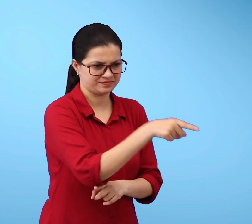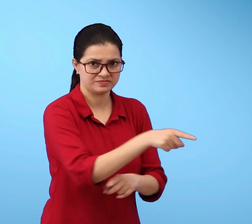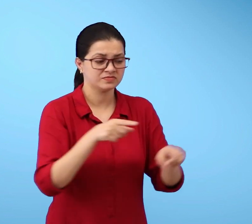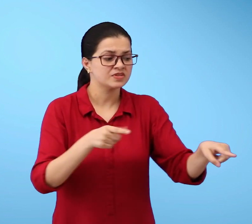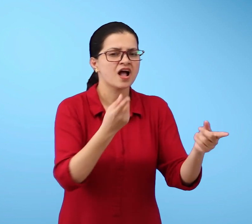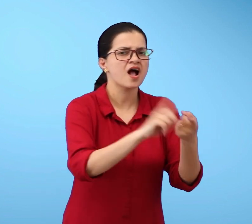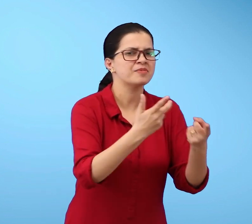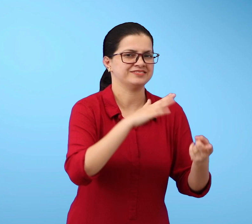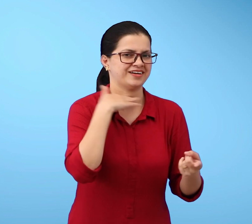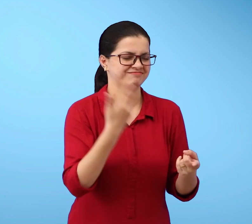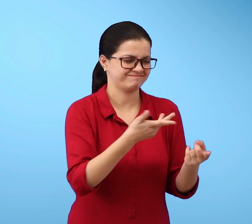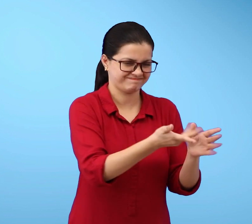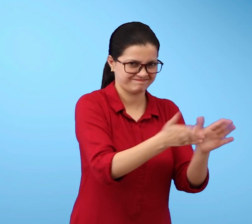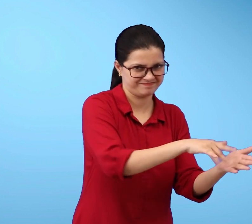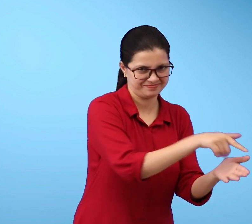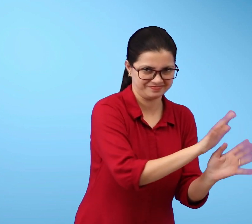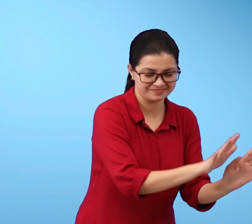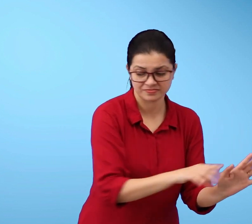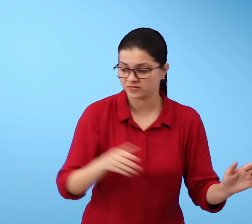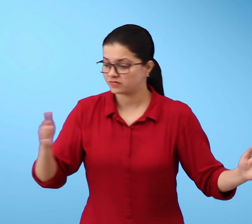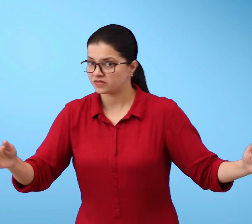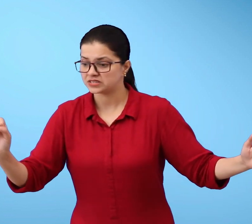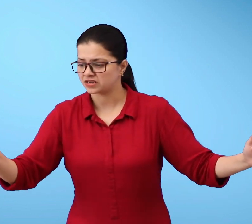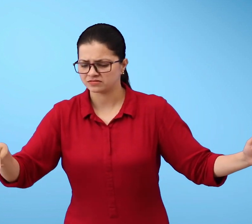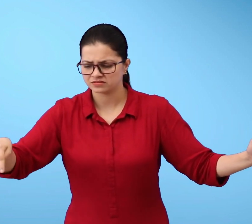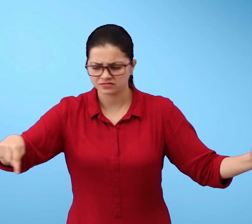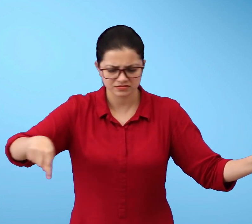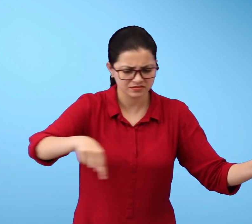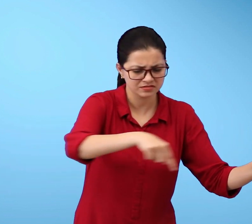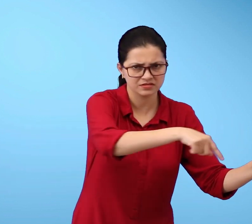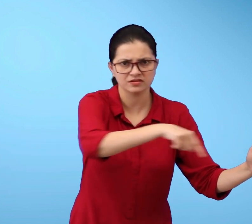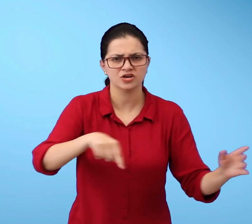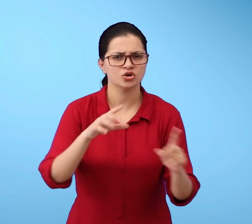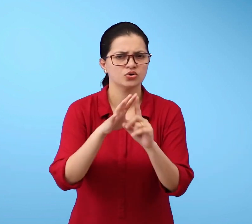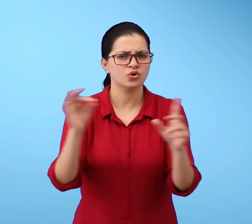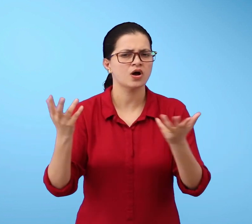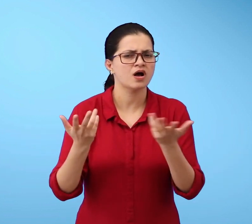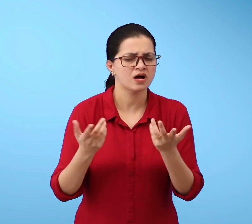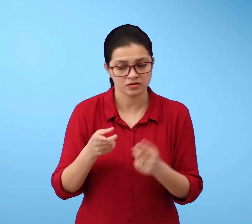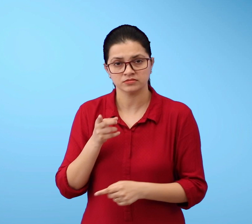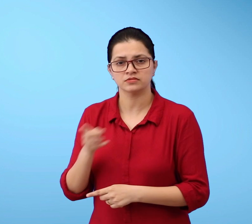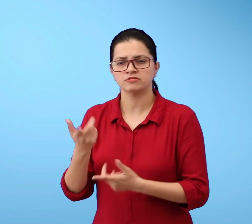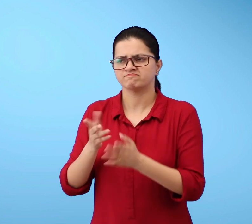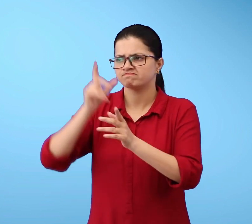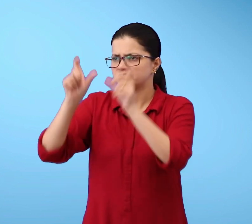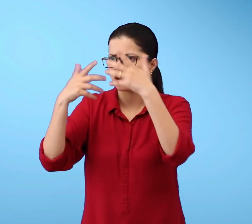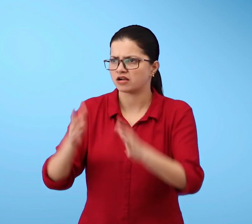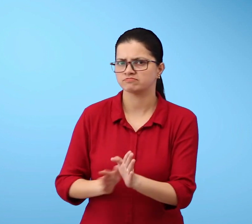Going from place to place. teaching people till he